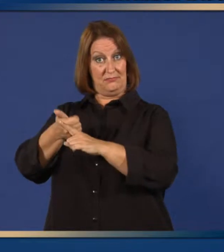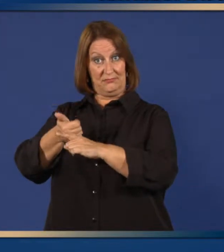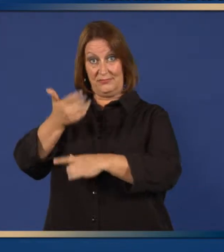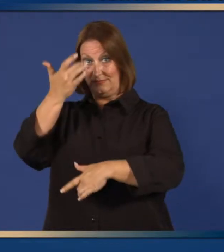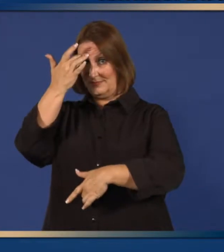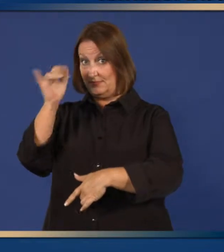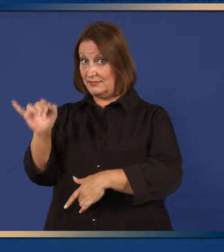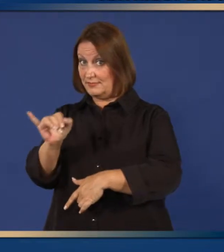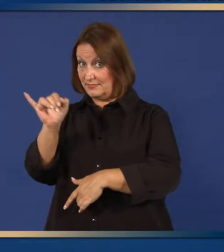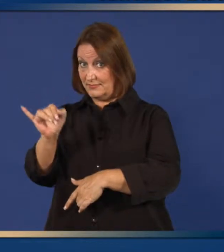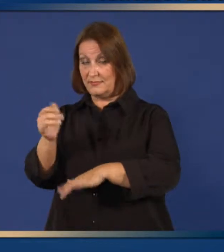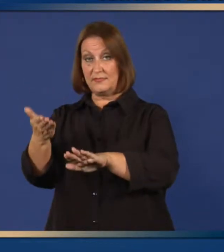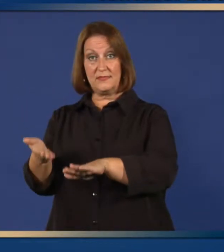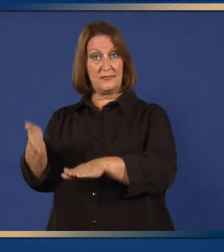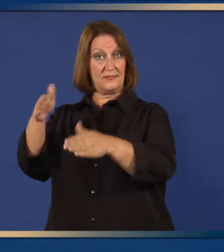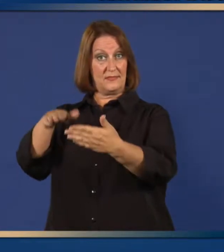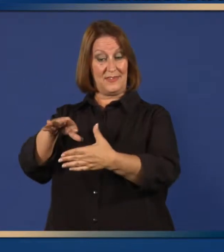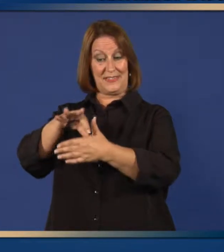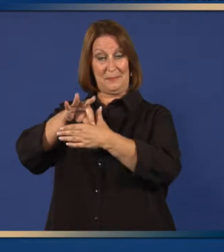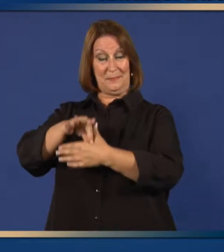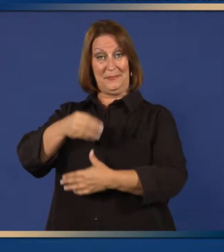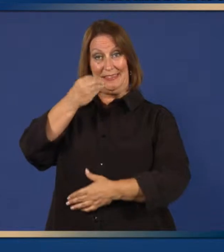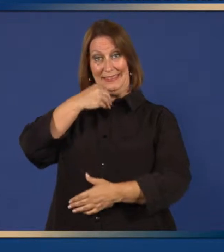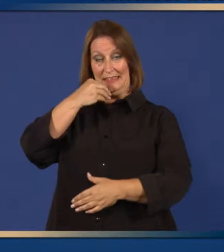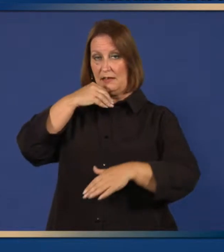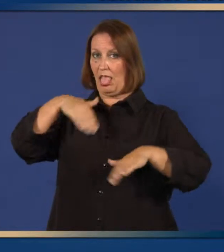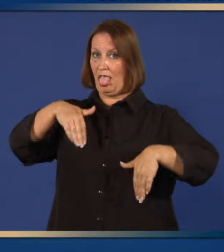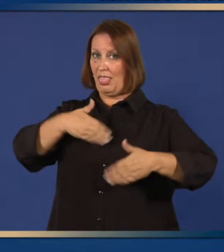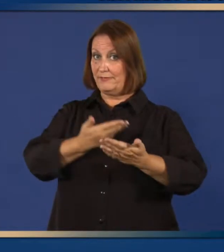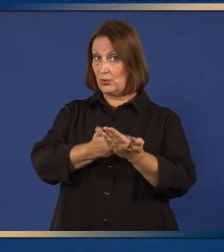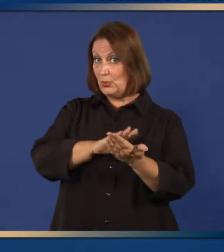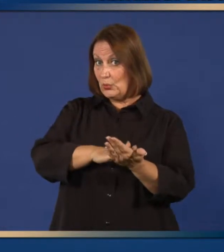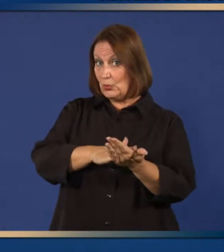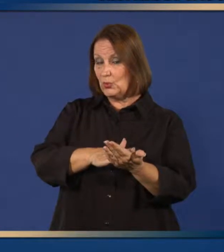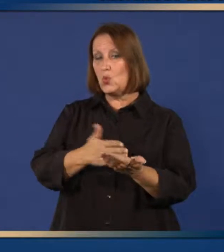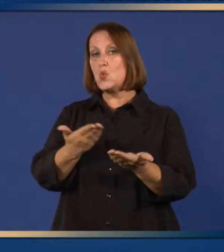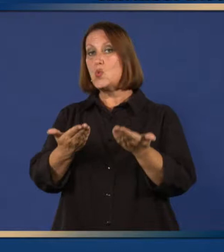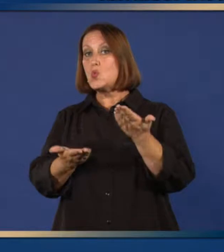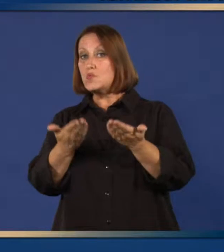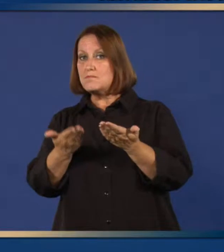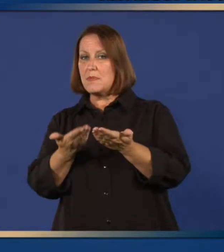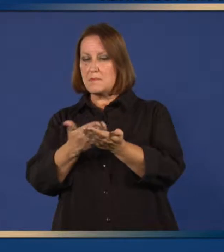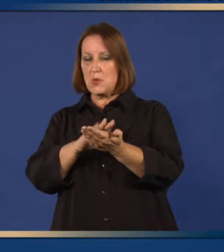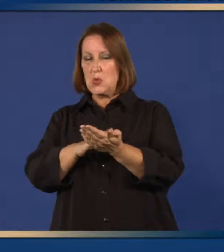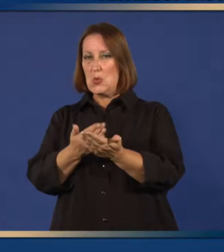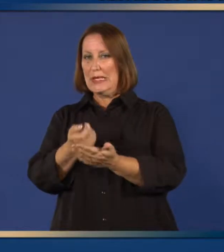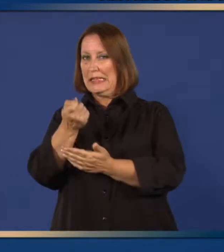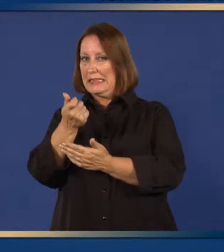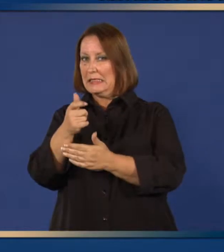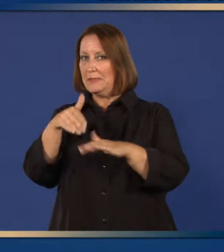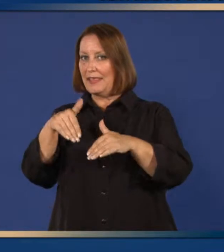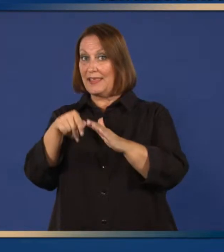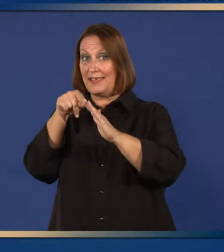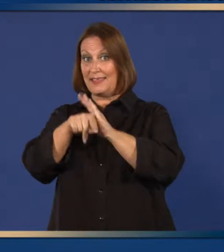This form of anthrax can result from eating raw or undercooked infected meat.